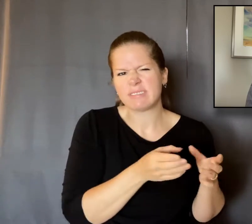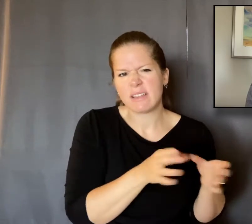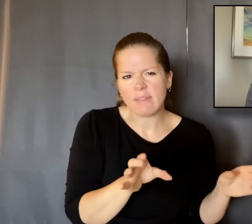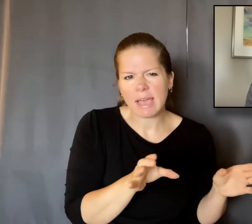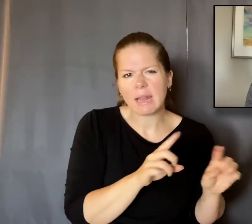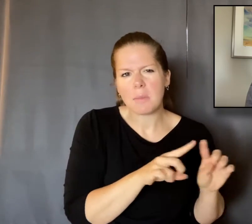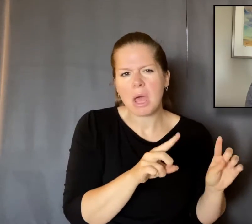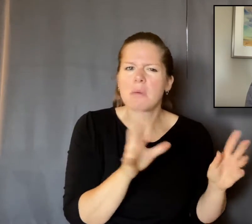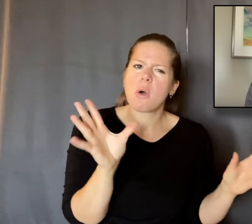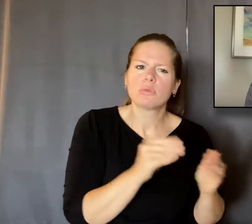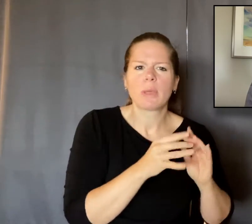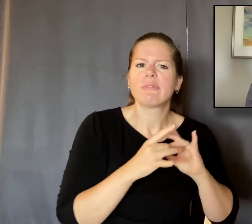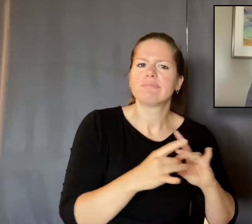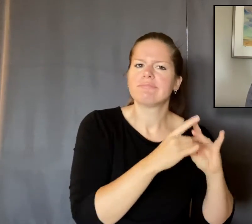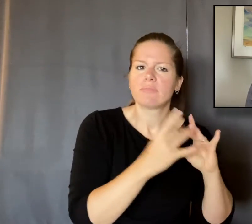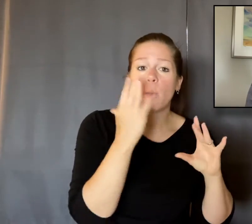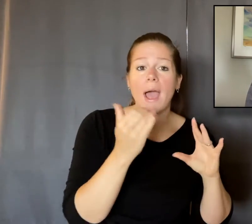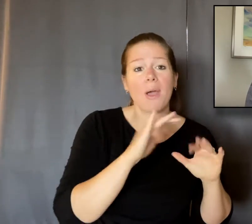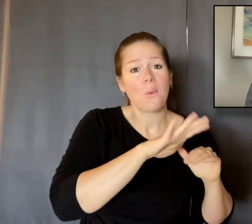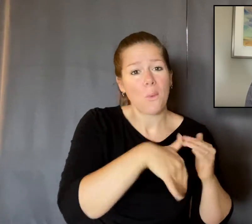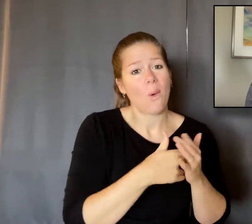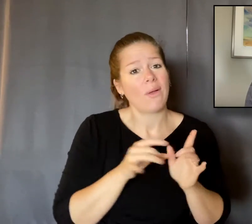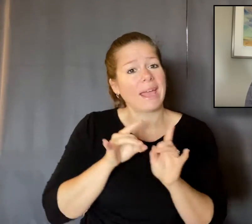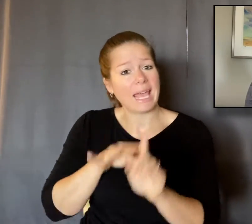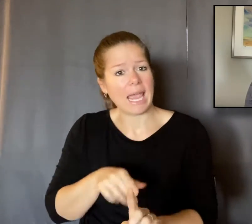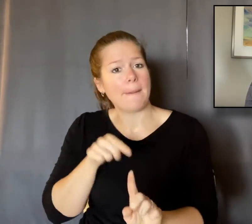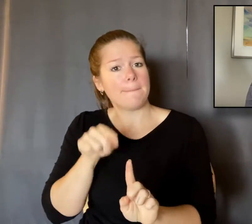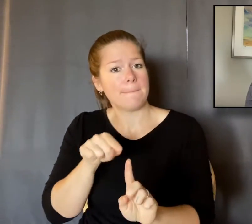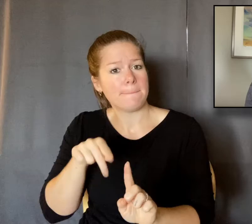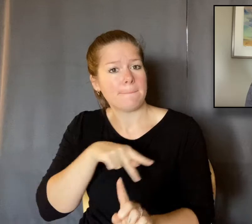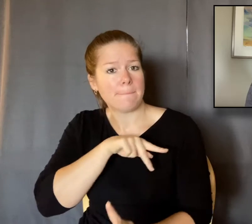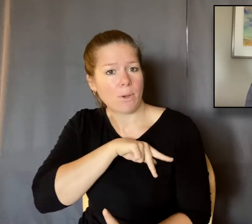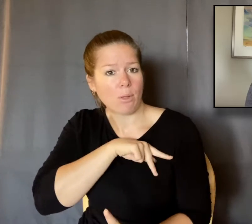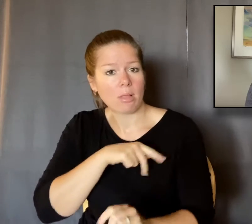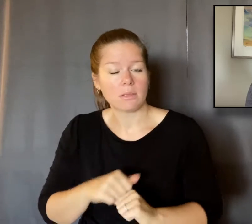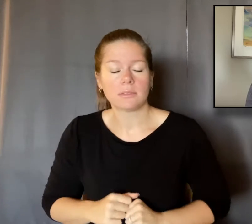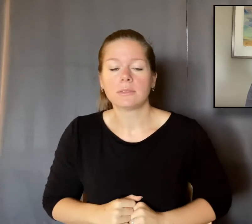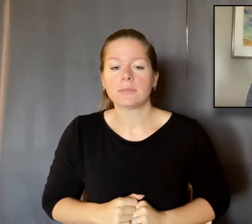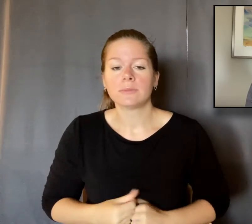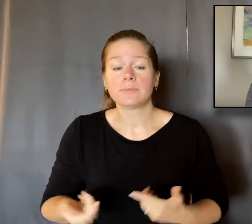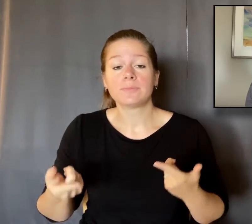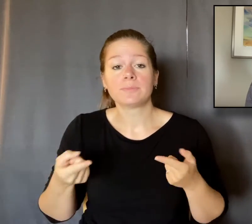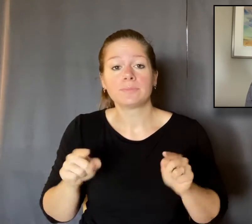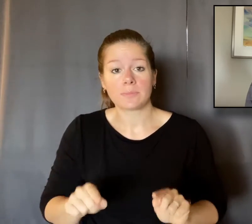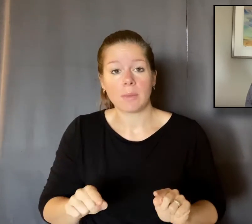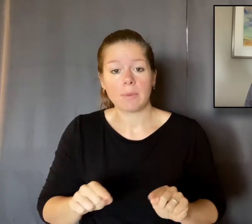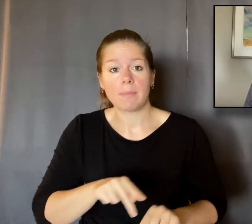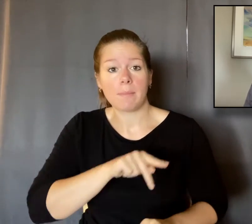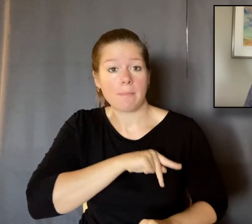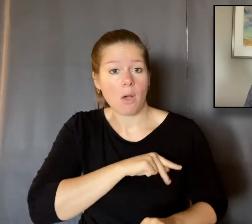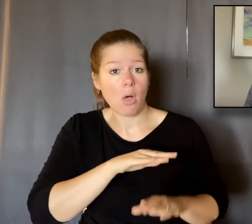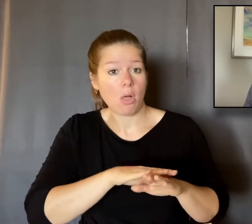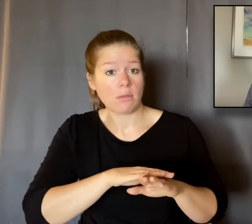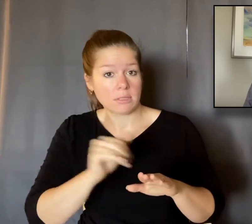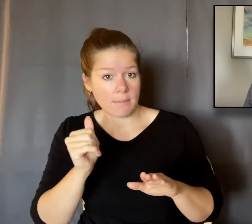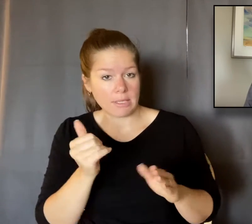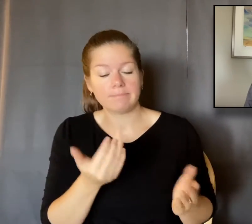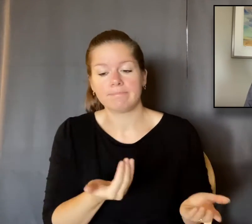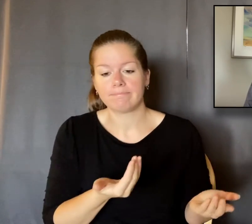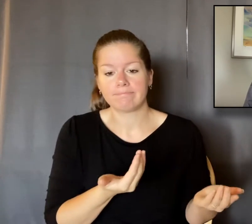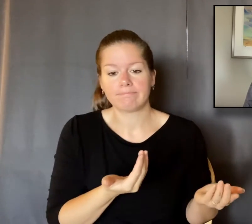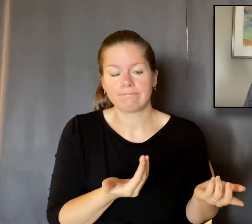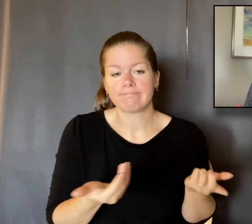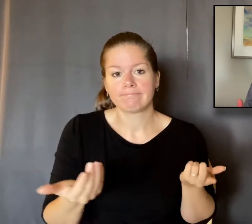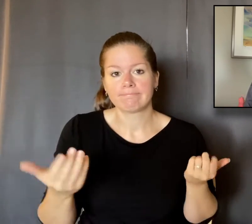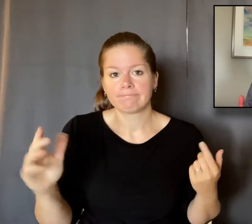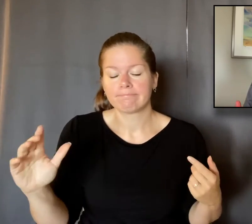they're united in their hatred for Paul. And when he had been summoned, Tertullus began to accuse him, saying, "Since through